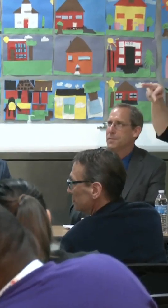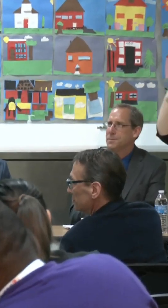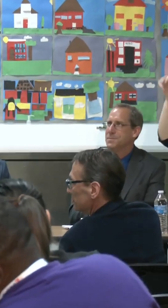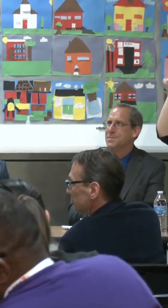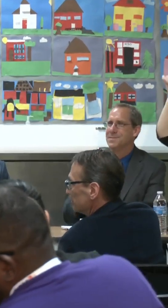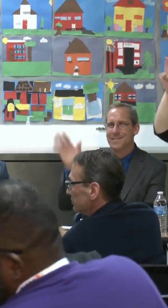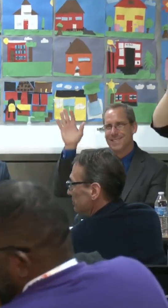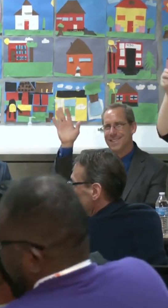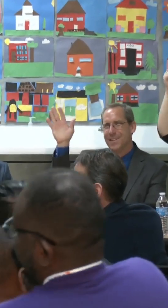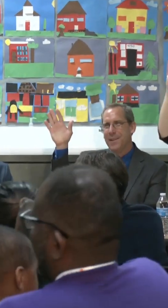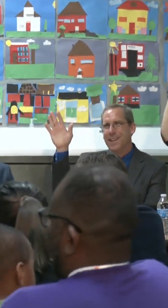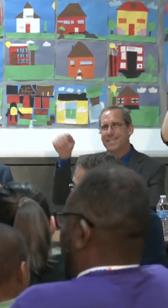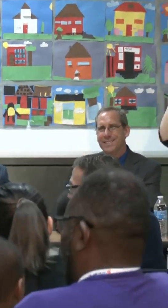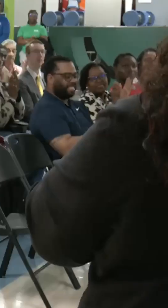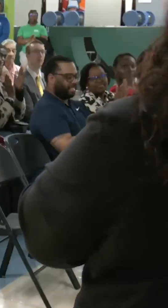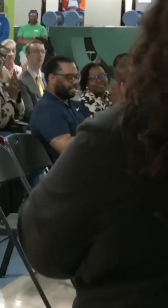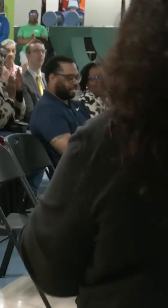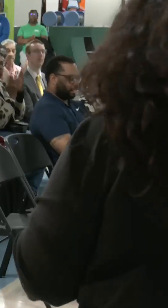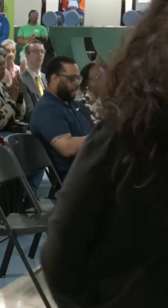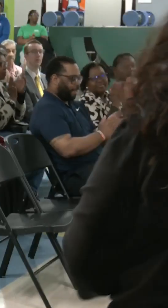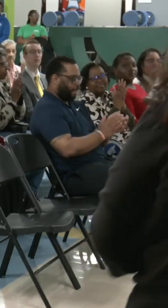Alan Jankowski.